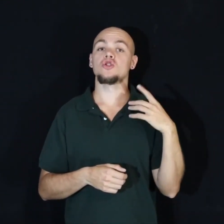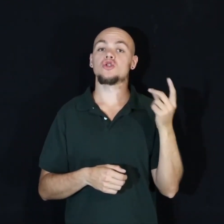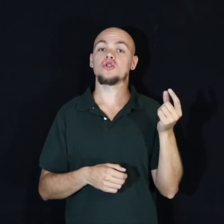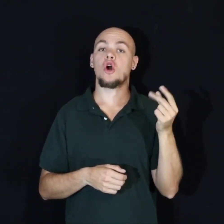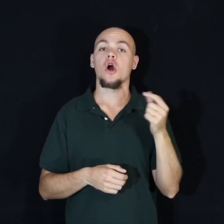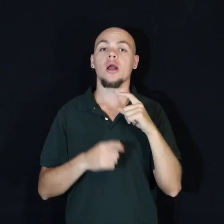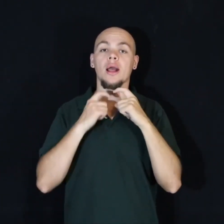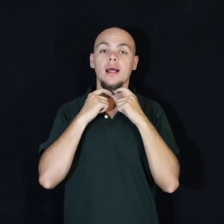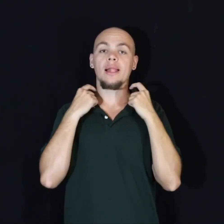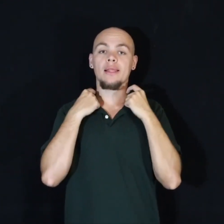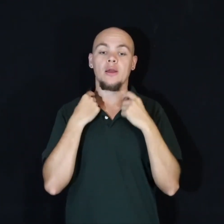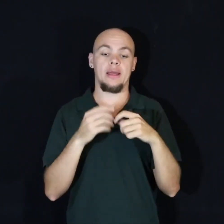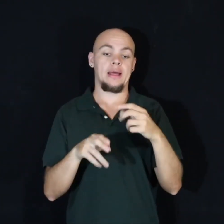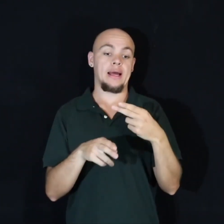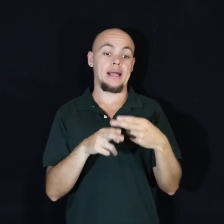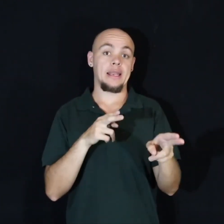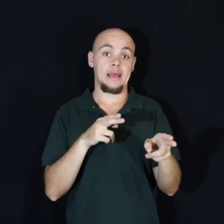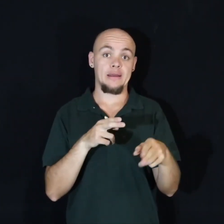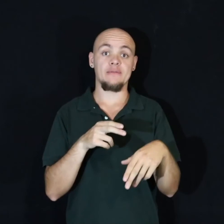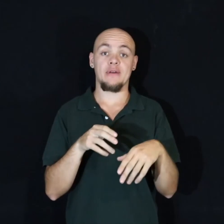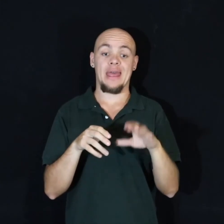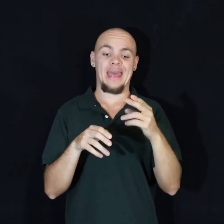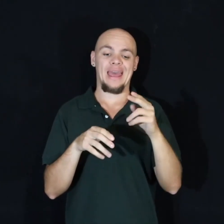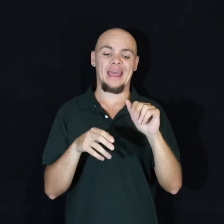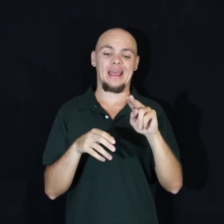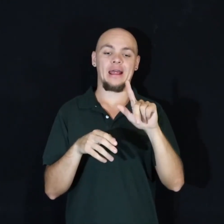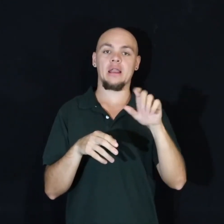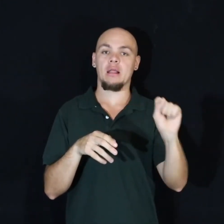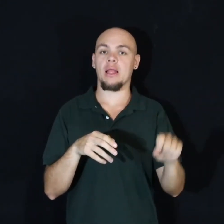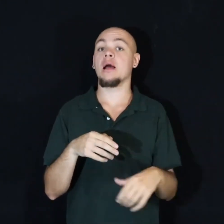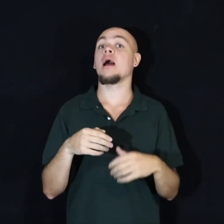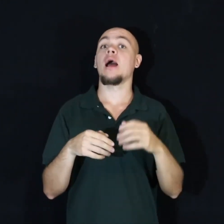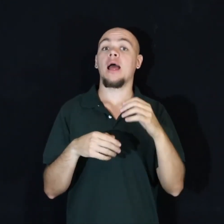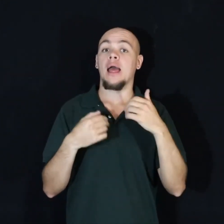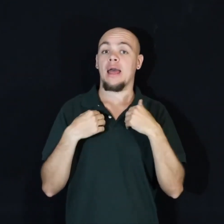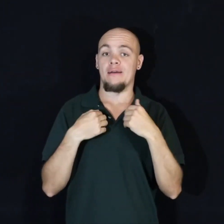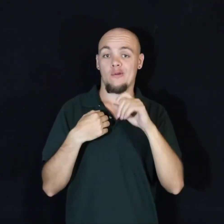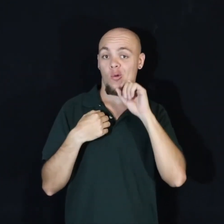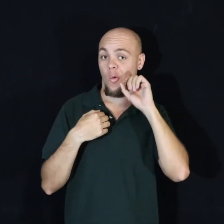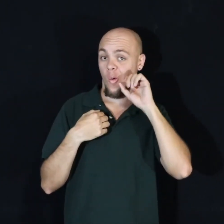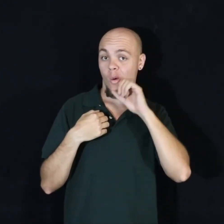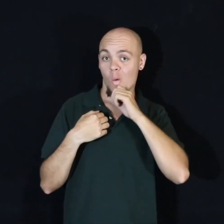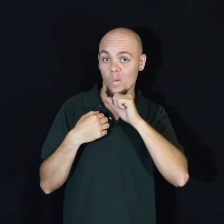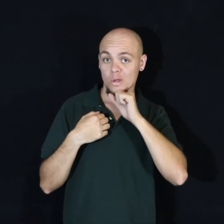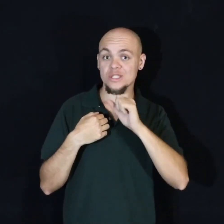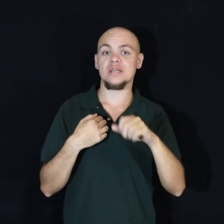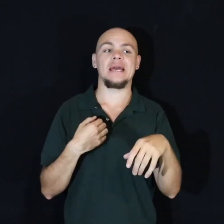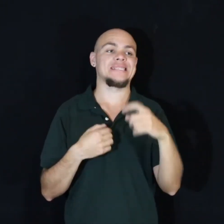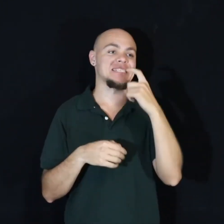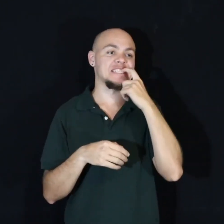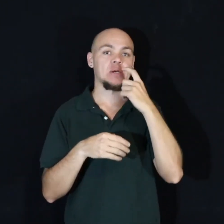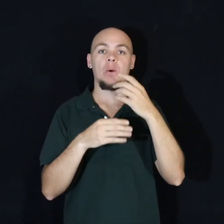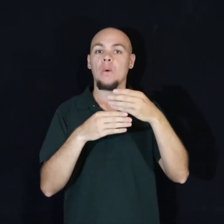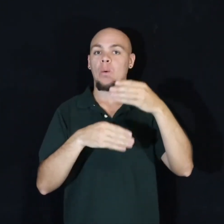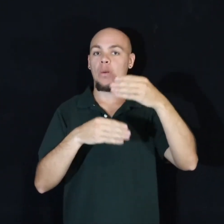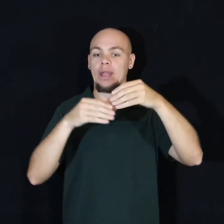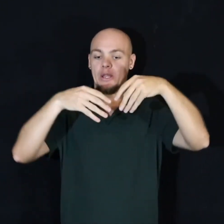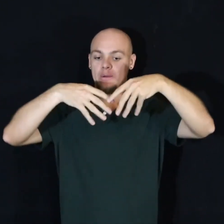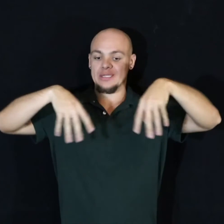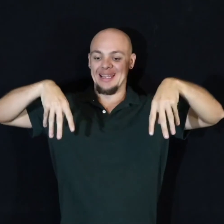knife, 4 pieces of orange peel, and a dilapidated old window sash. He had had a nice, good,